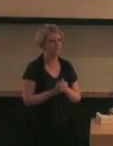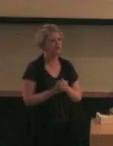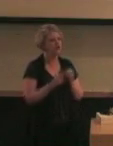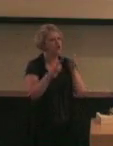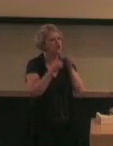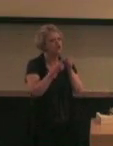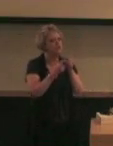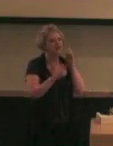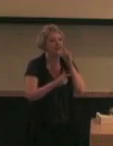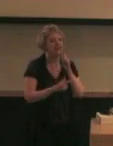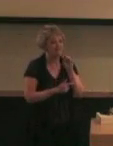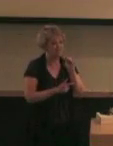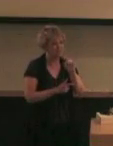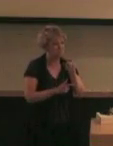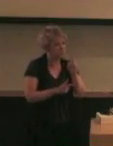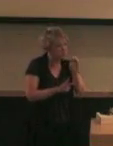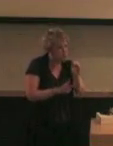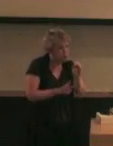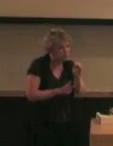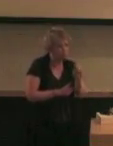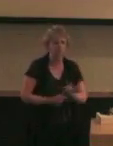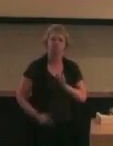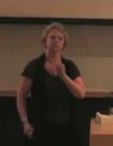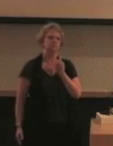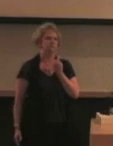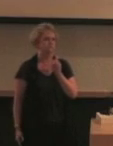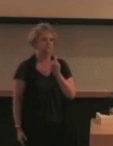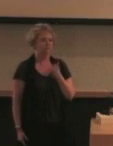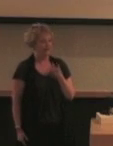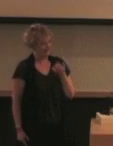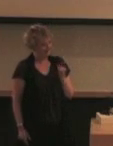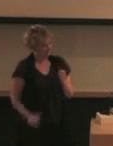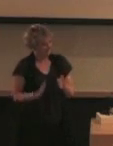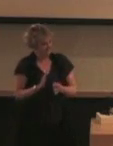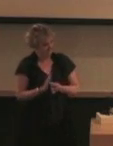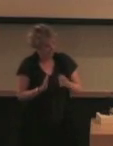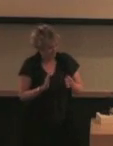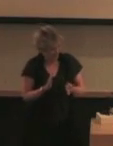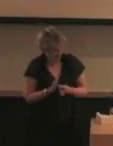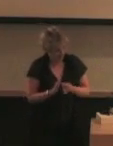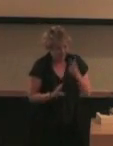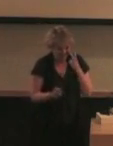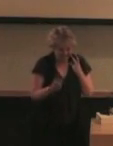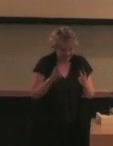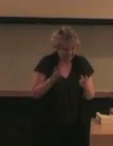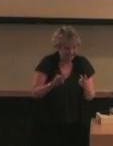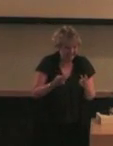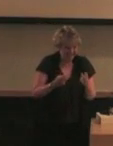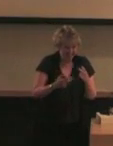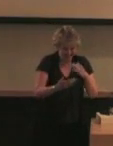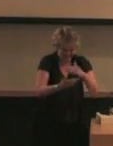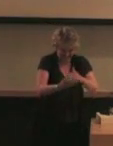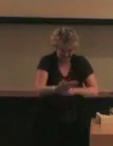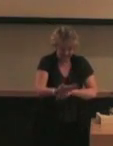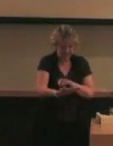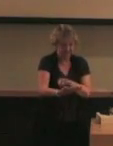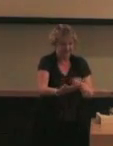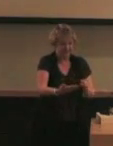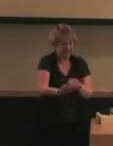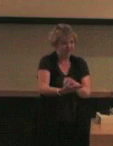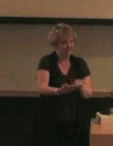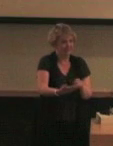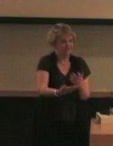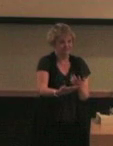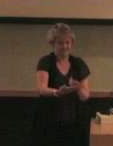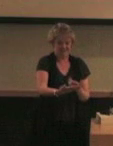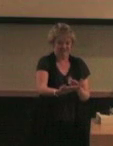term deaf mute is considered very insulting. I still sometimes periodically see this listed as some